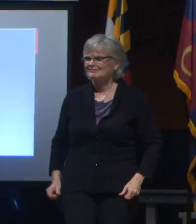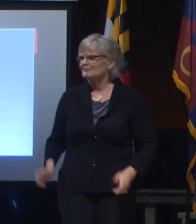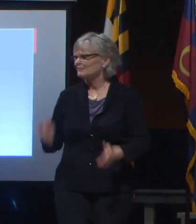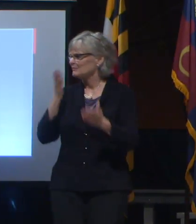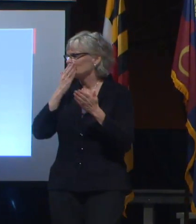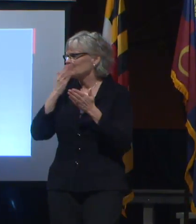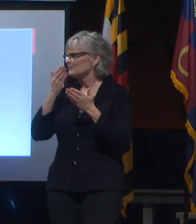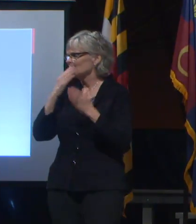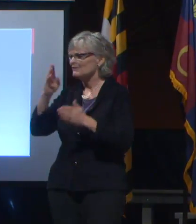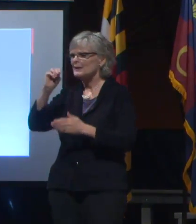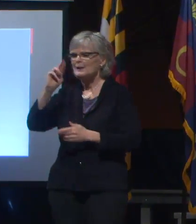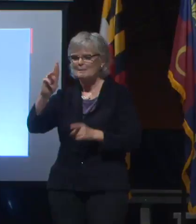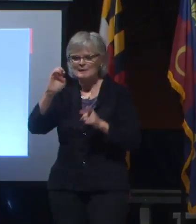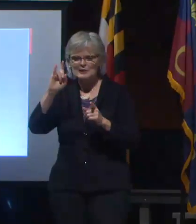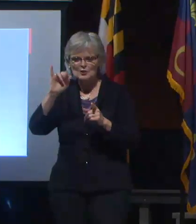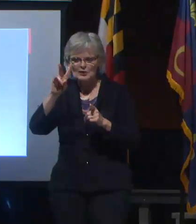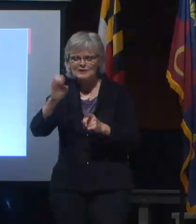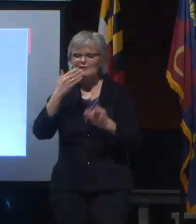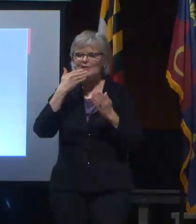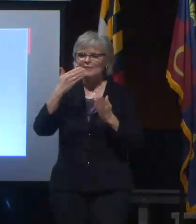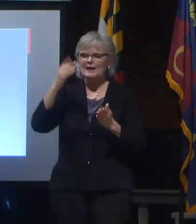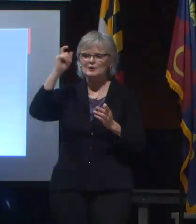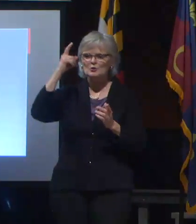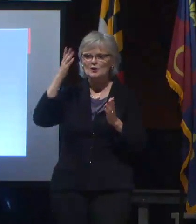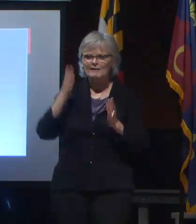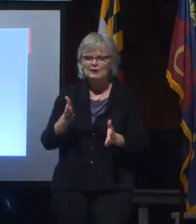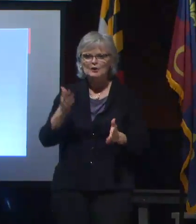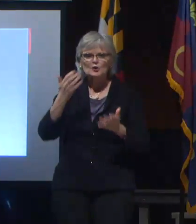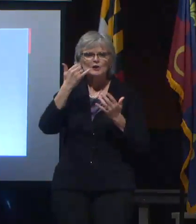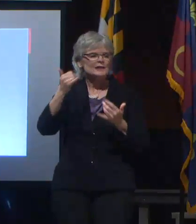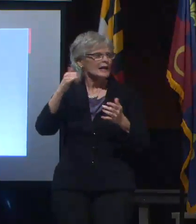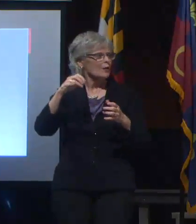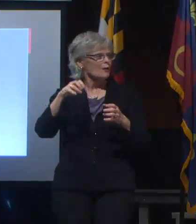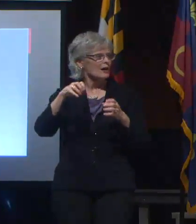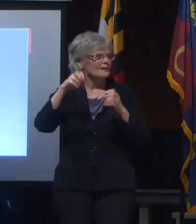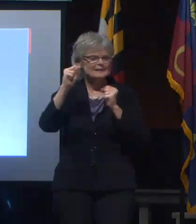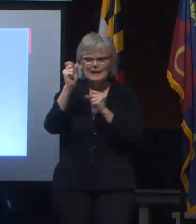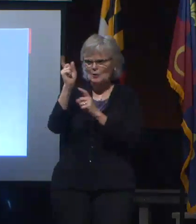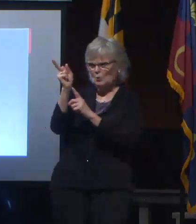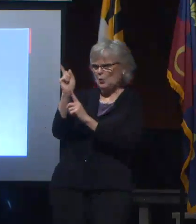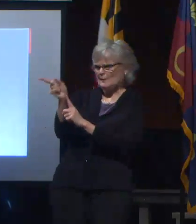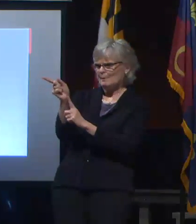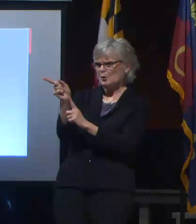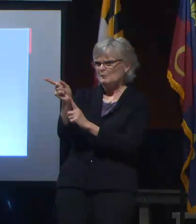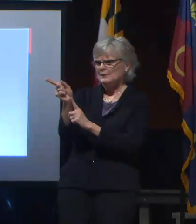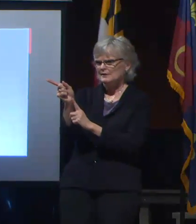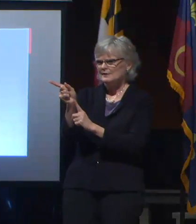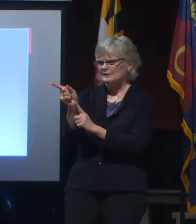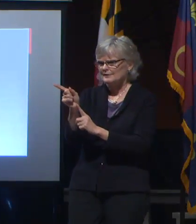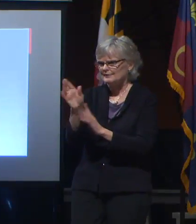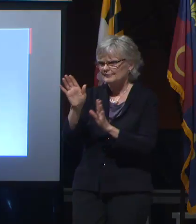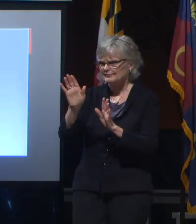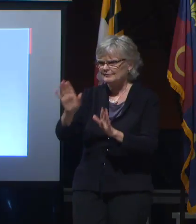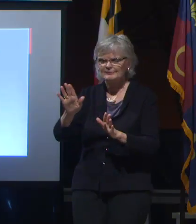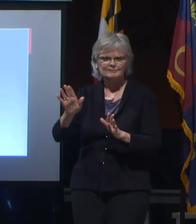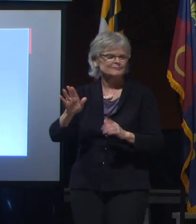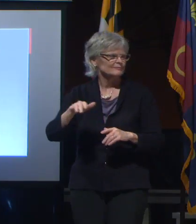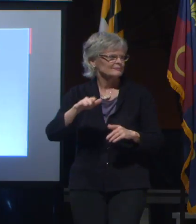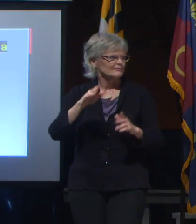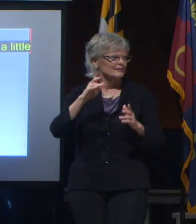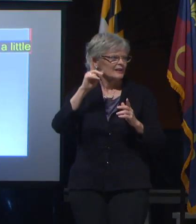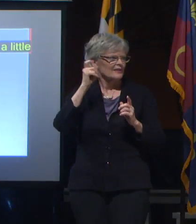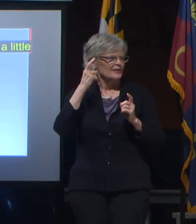Thank you, Mr. Executive. Thank you, Governor. I'd like to take one moment to note a little injustice here.